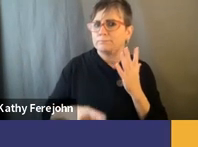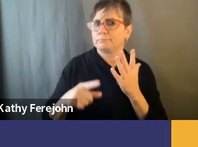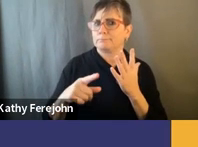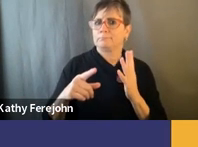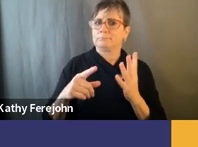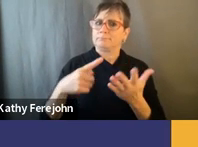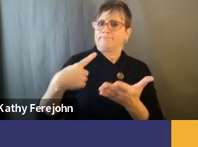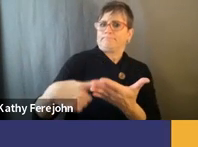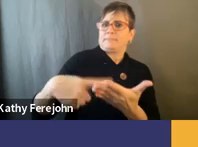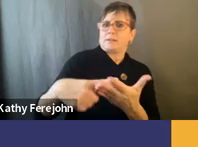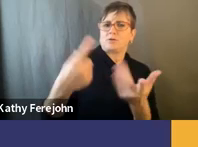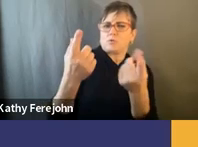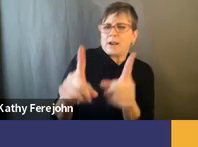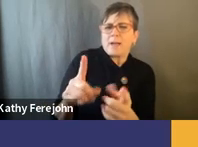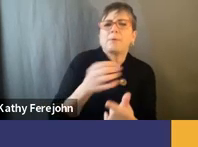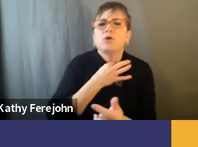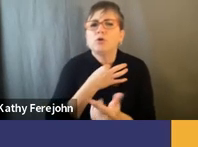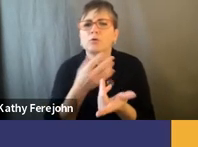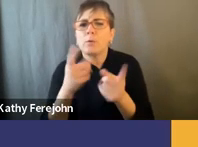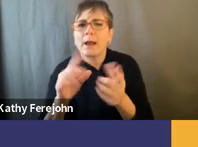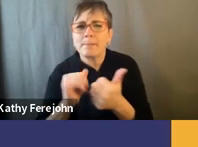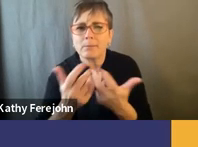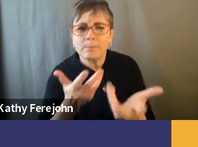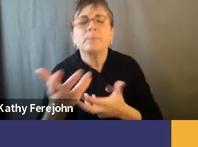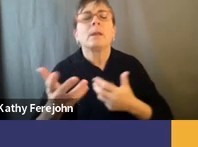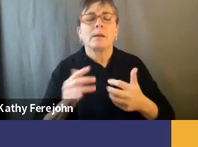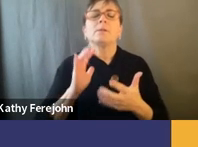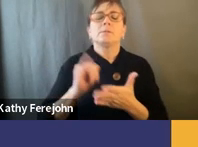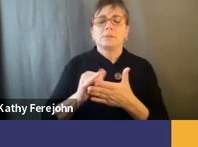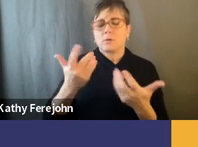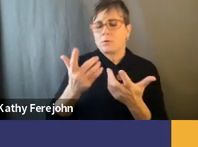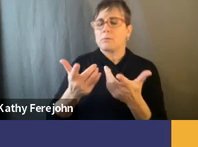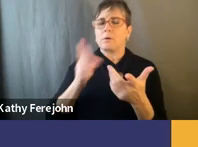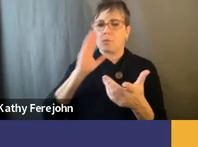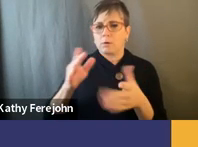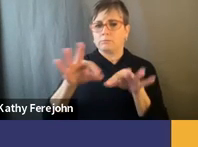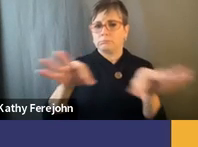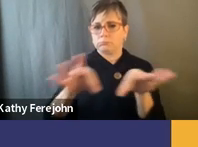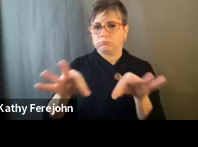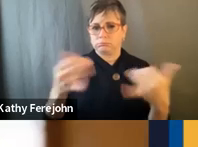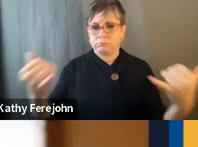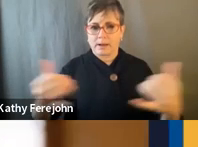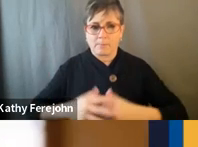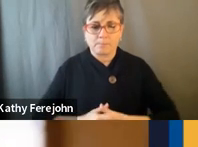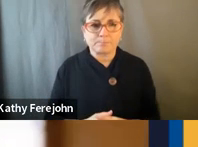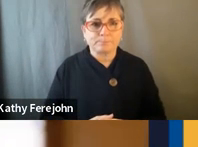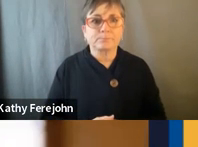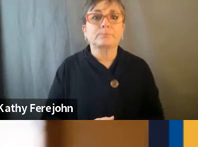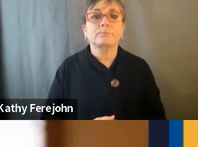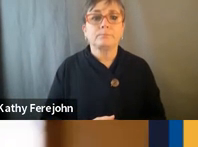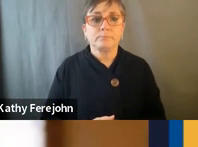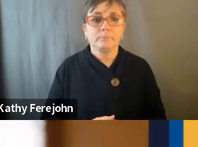with the official launch of the New Jersey Legislative Disability Caucus on December 1st, 2020.